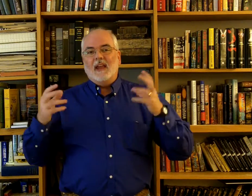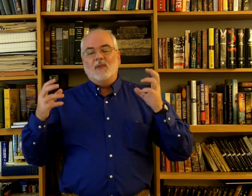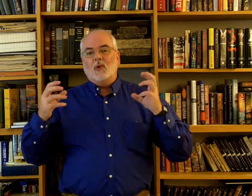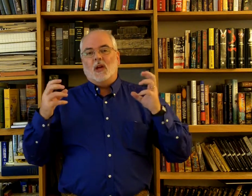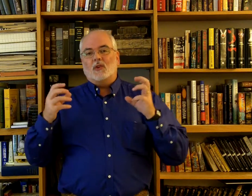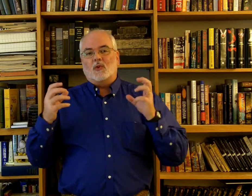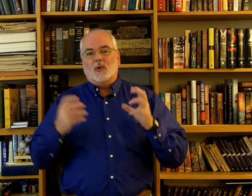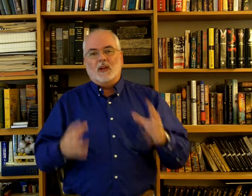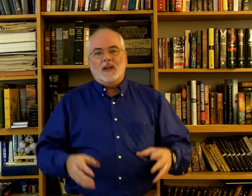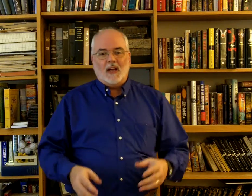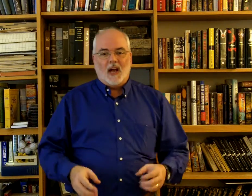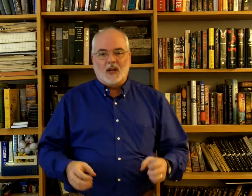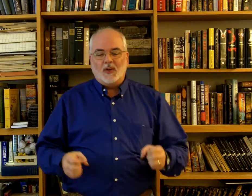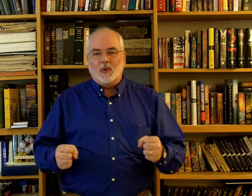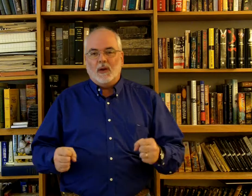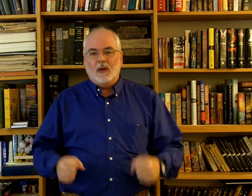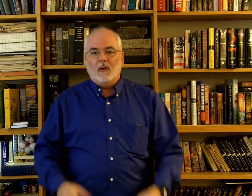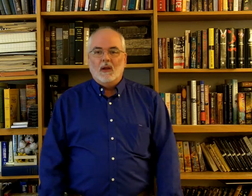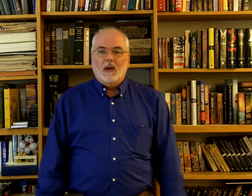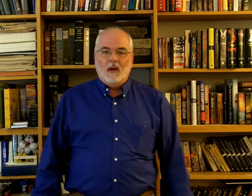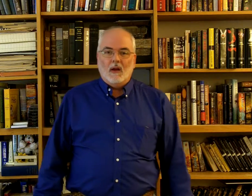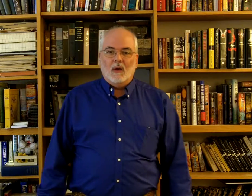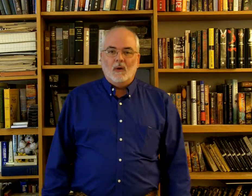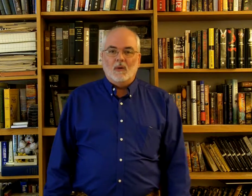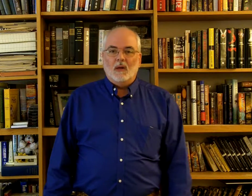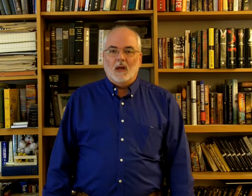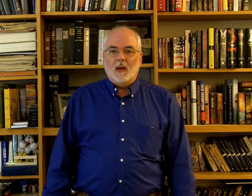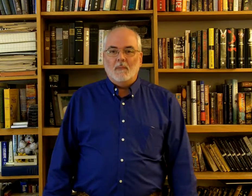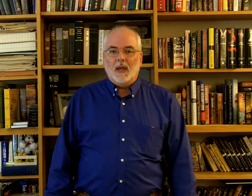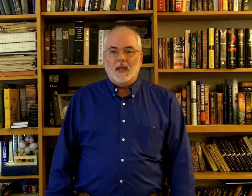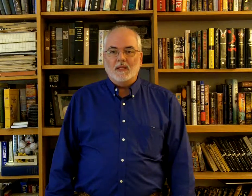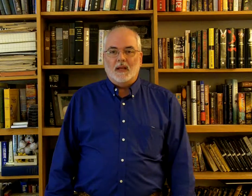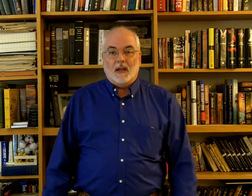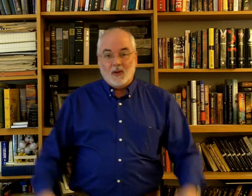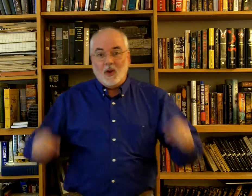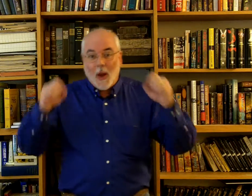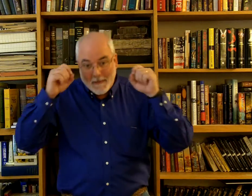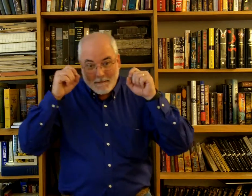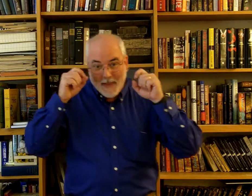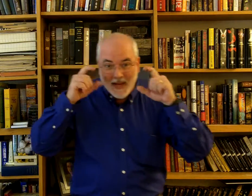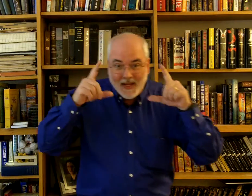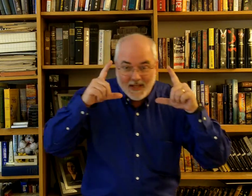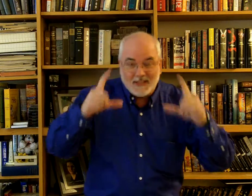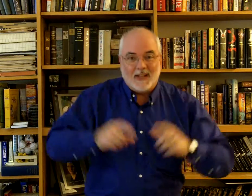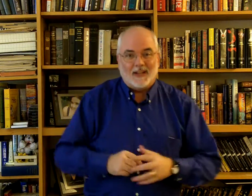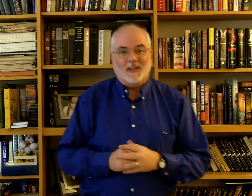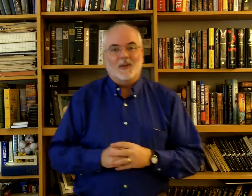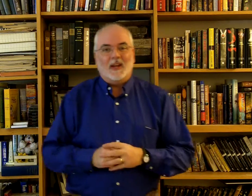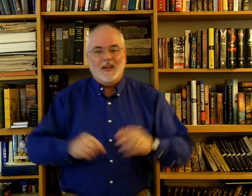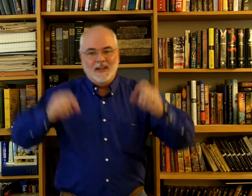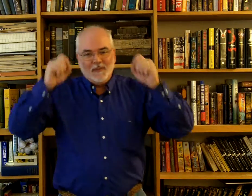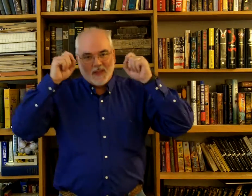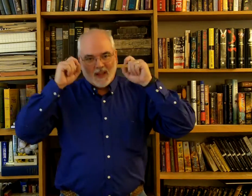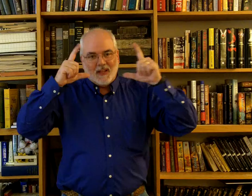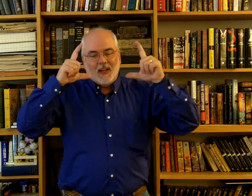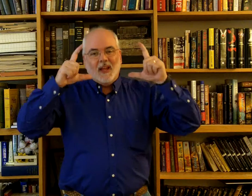you $1 trillion, you wouldn't go, oh, amazing. You go, amazing, okay? And